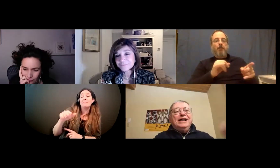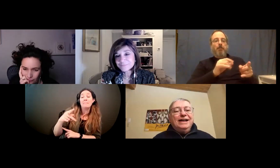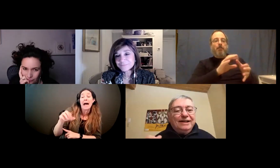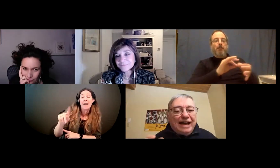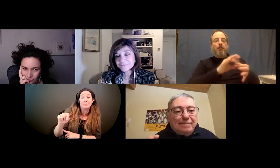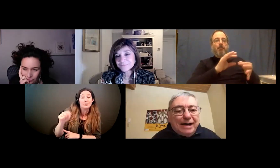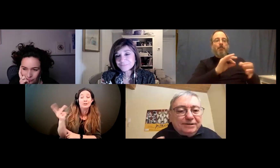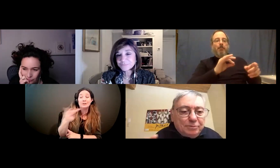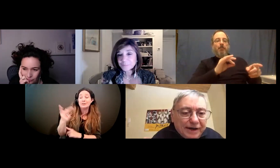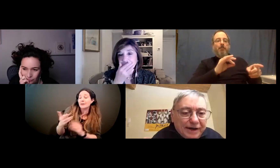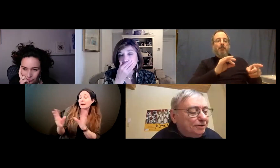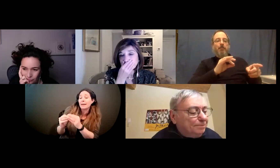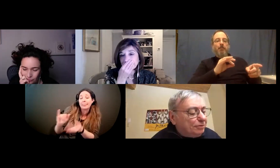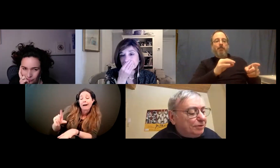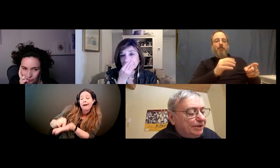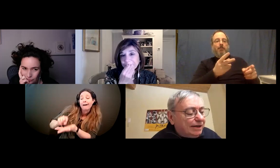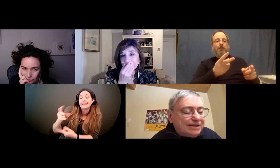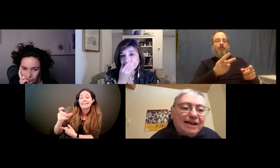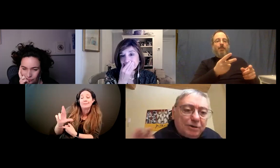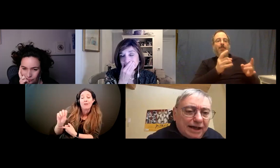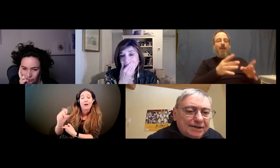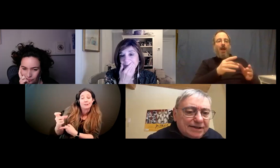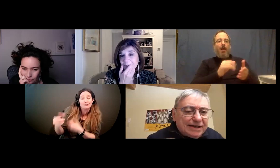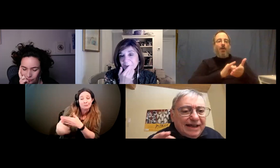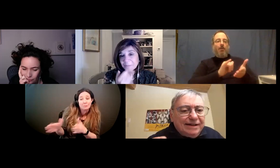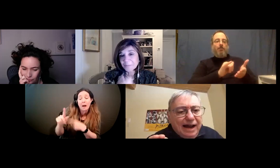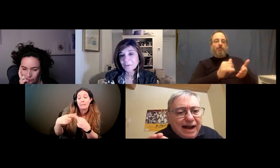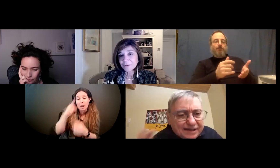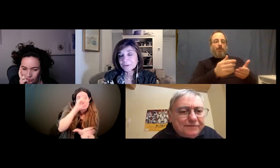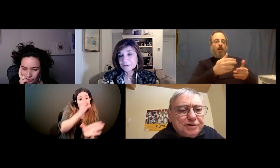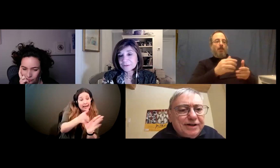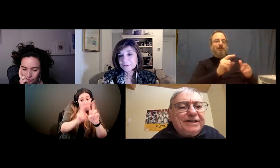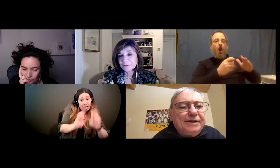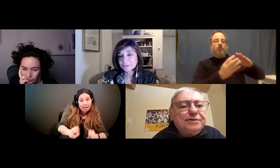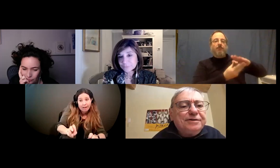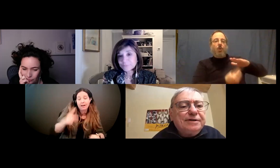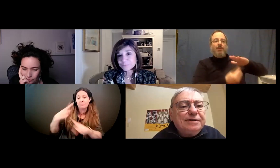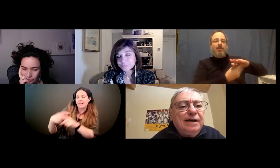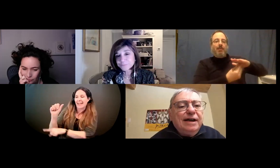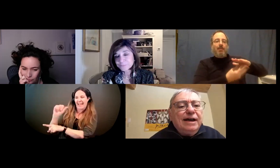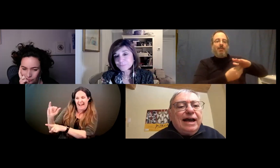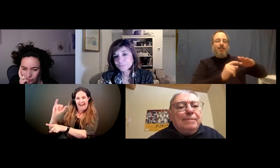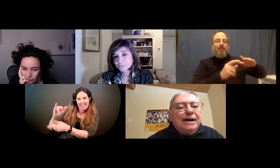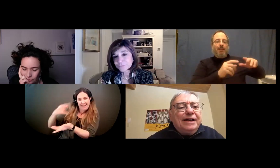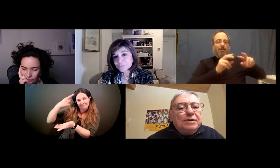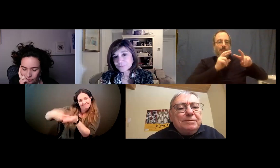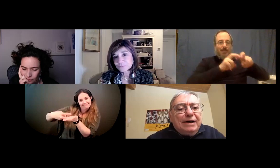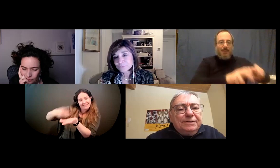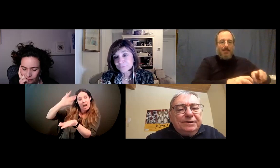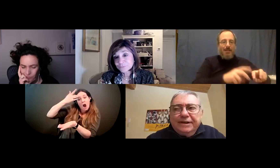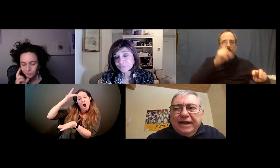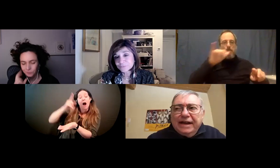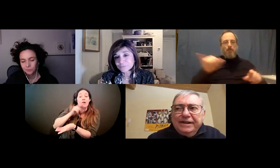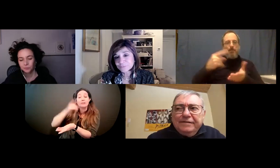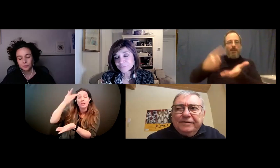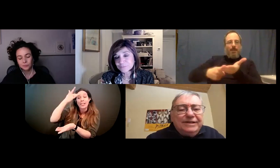room about the relation between psychoanalysis and artificial intelligence. It was about